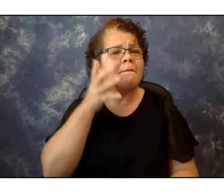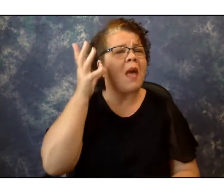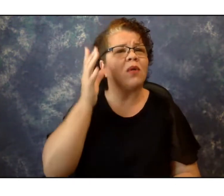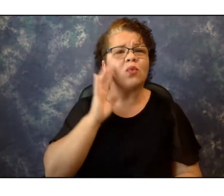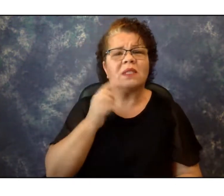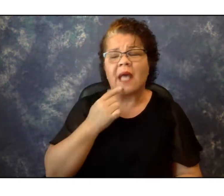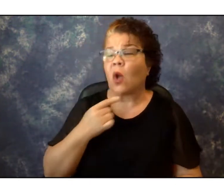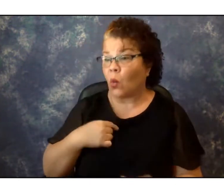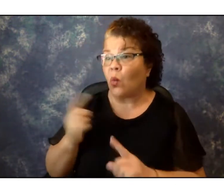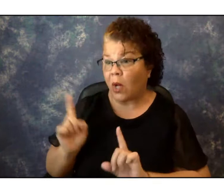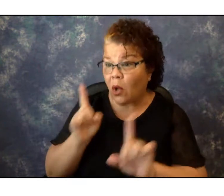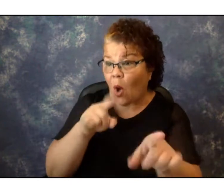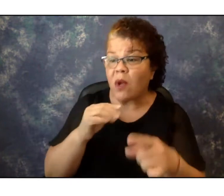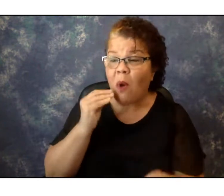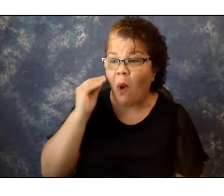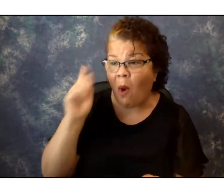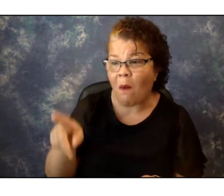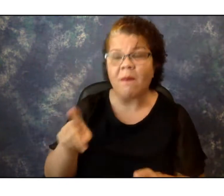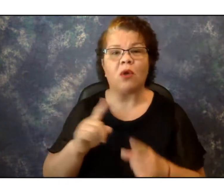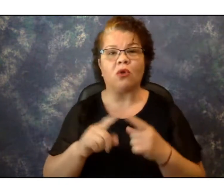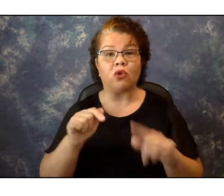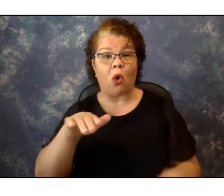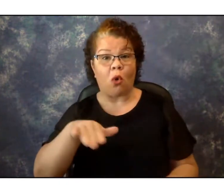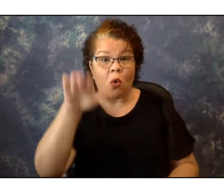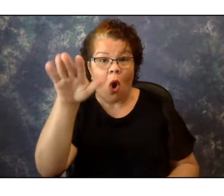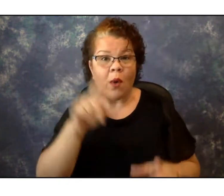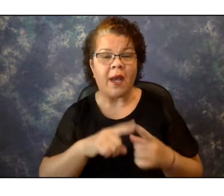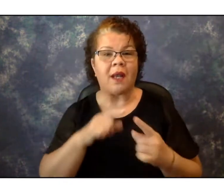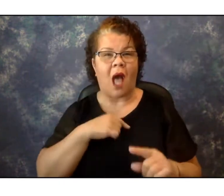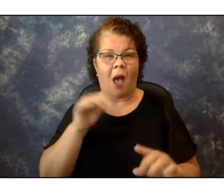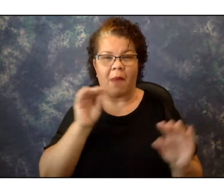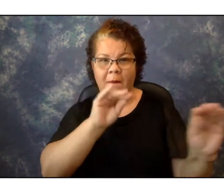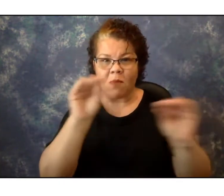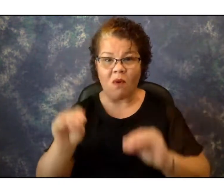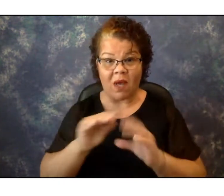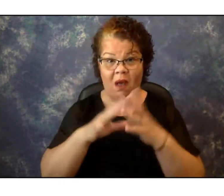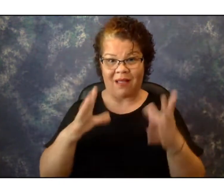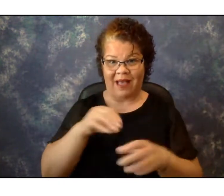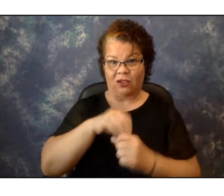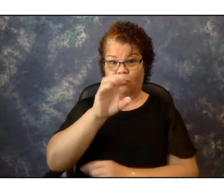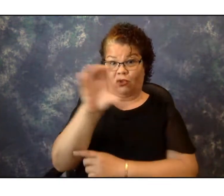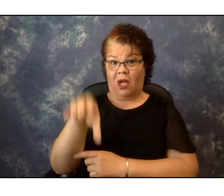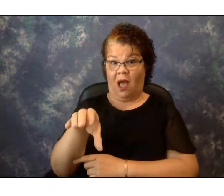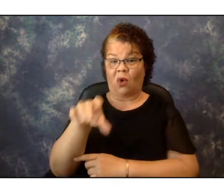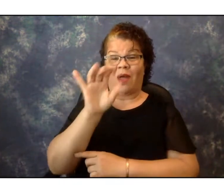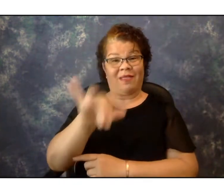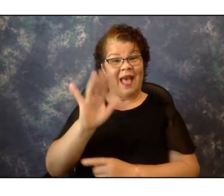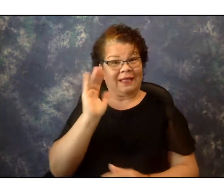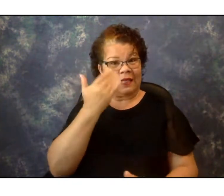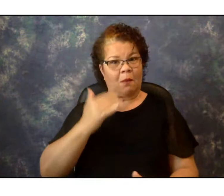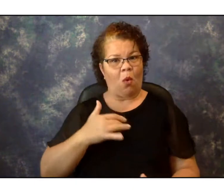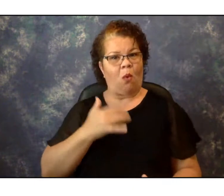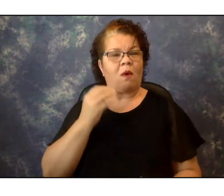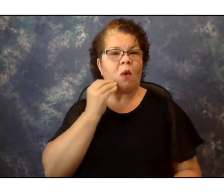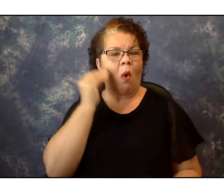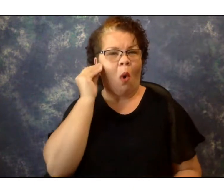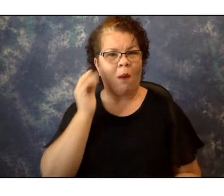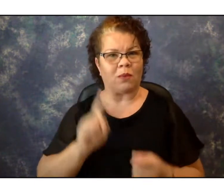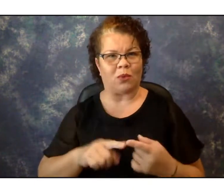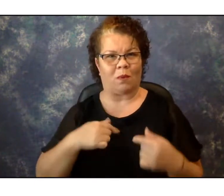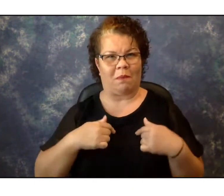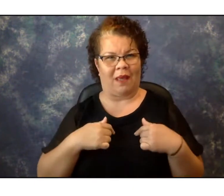growing up and moving around a lot, including to Chicago, that was home for me, and still is. That's this direction, I